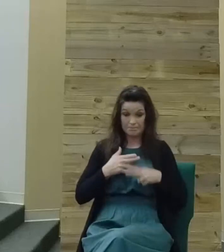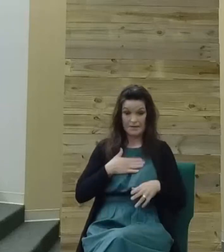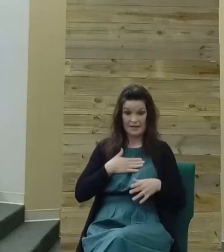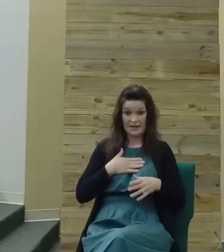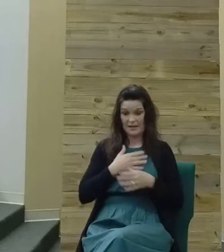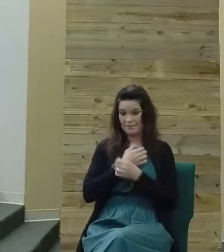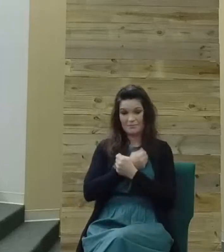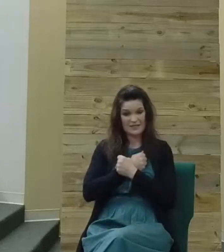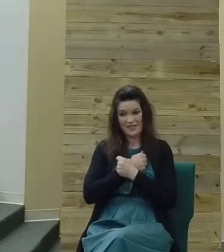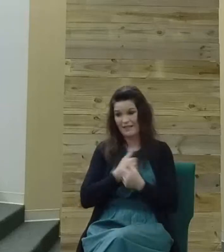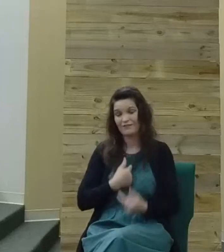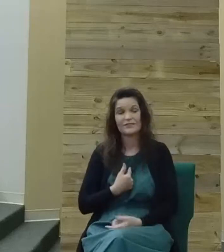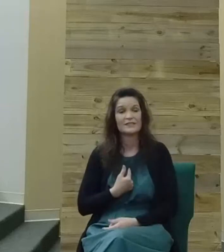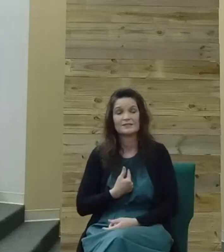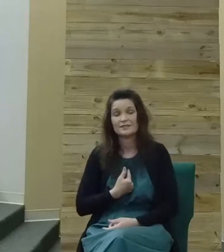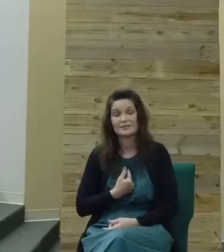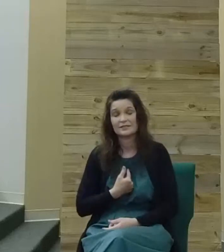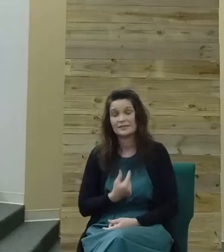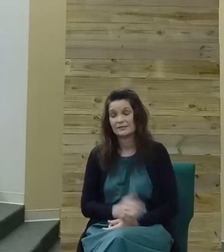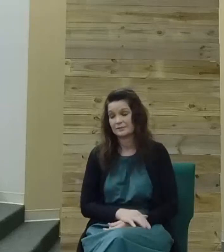"My name is unloved."